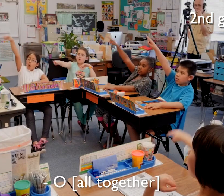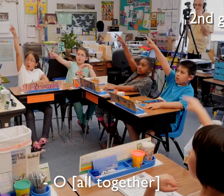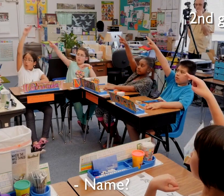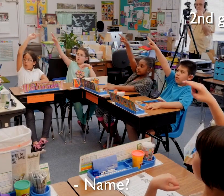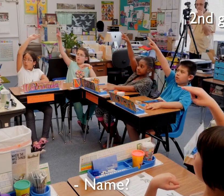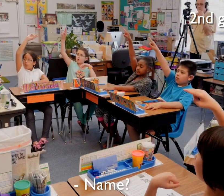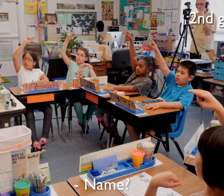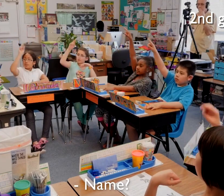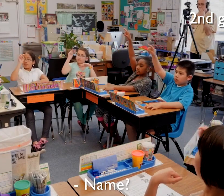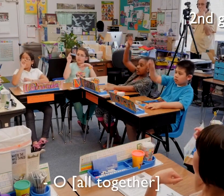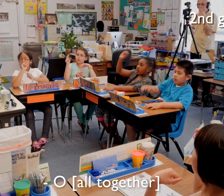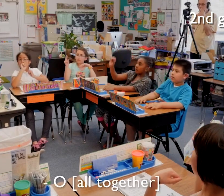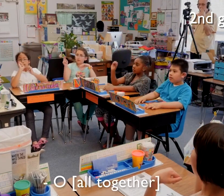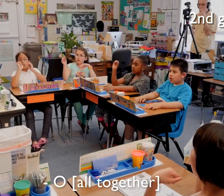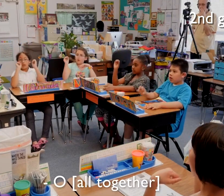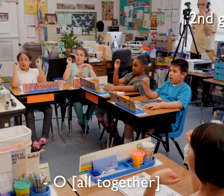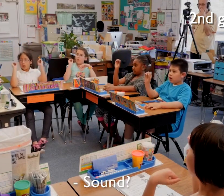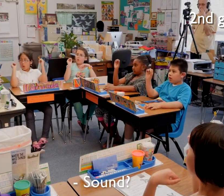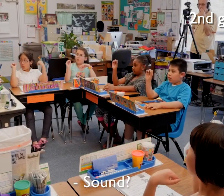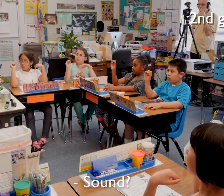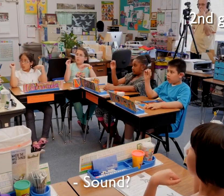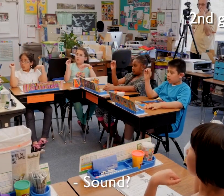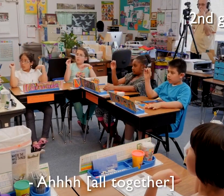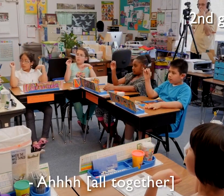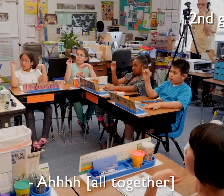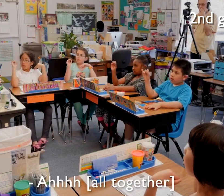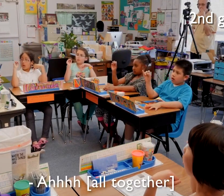O, Name, O, sound,